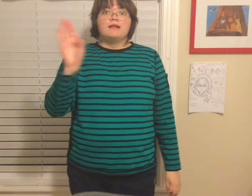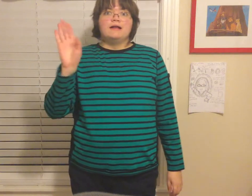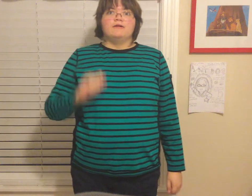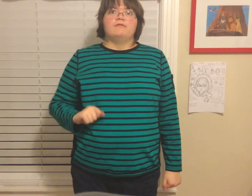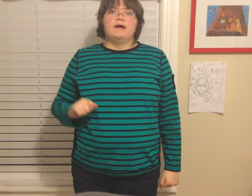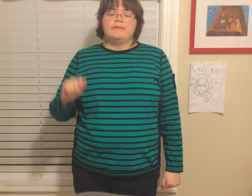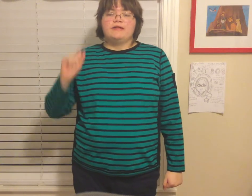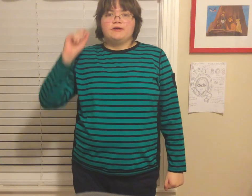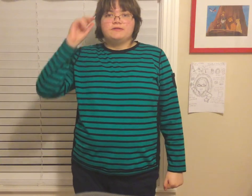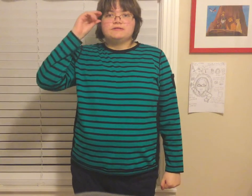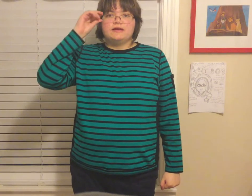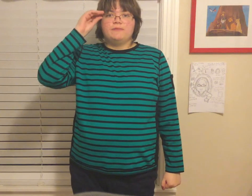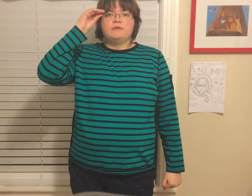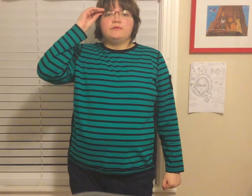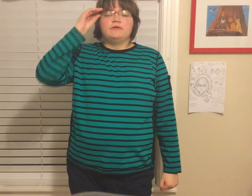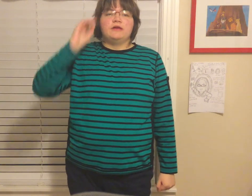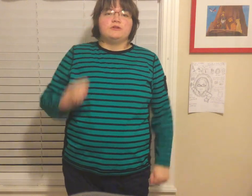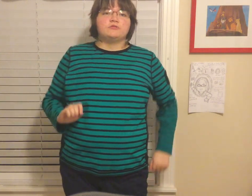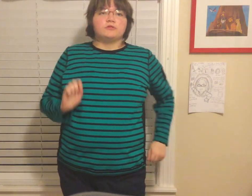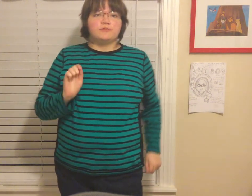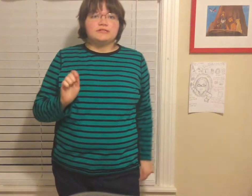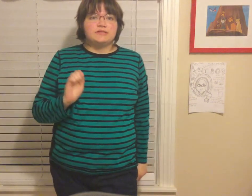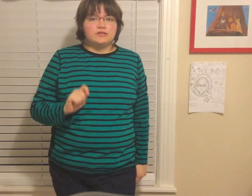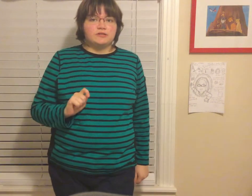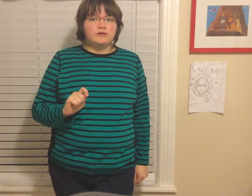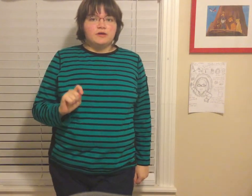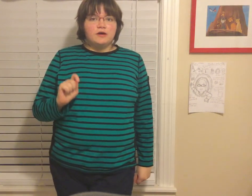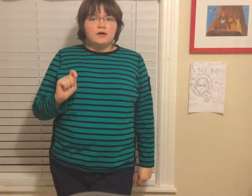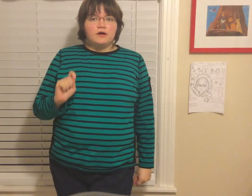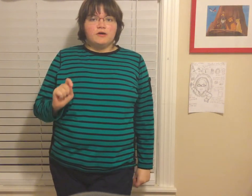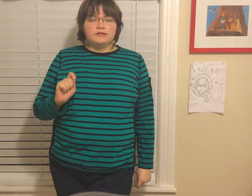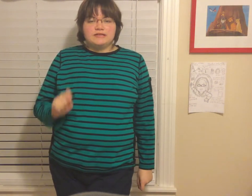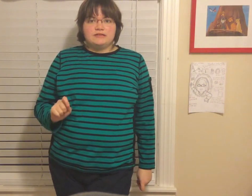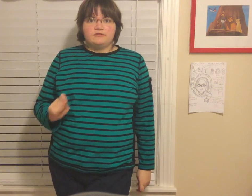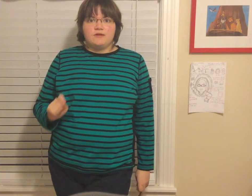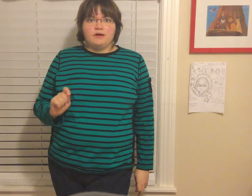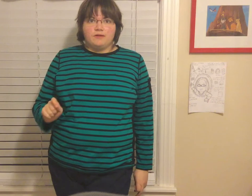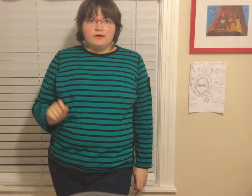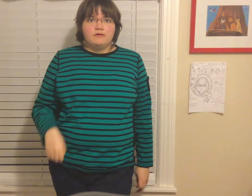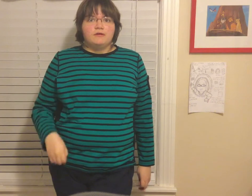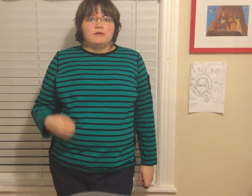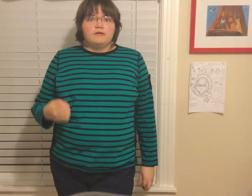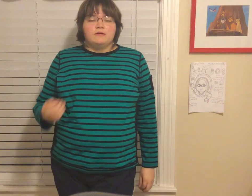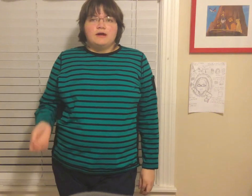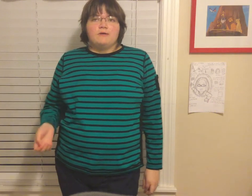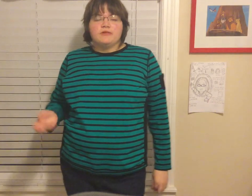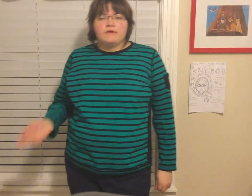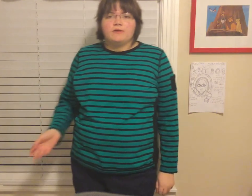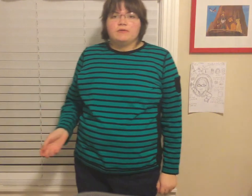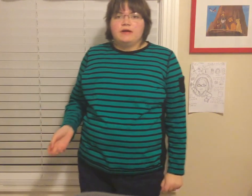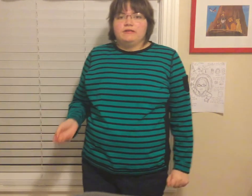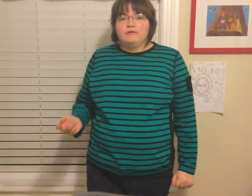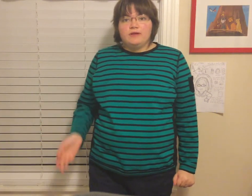Hello, I'm Kaylin Owens, and I'm going to be doing a short little presentation on Lisette de Treya-Montgomery. Now, Ms. Montgomery is a video game